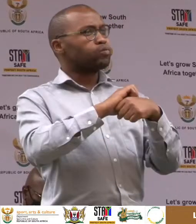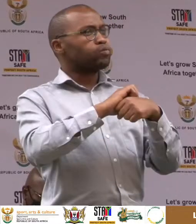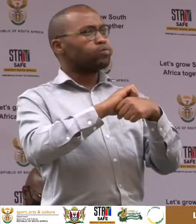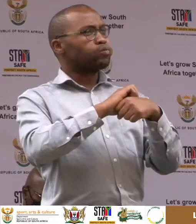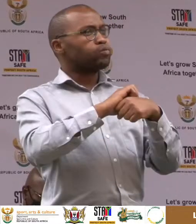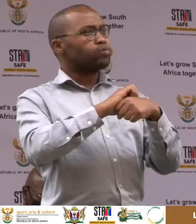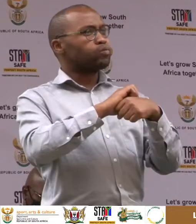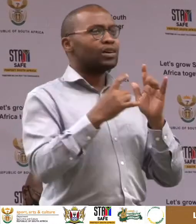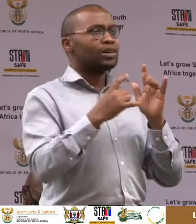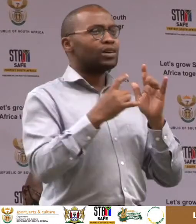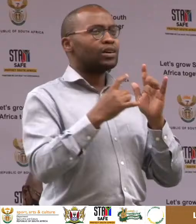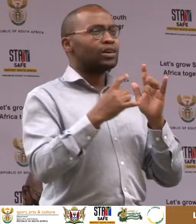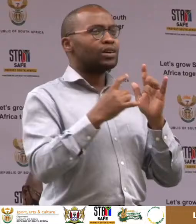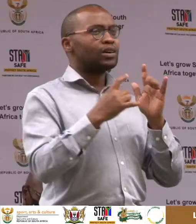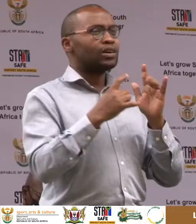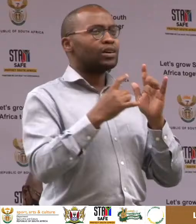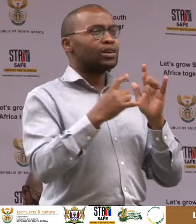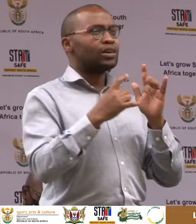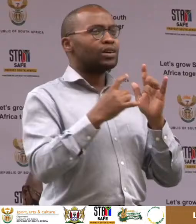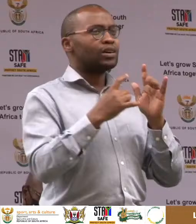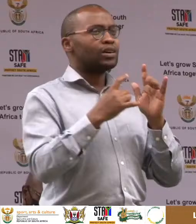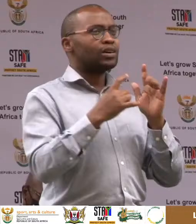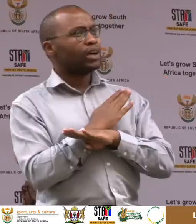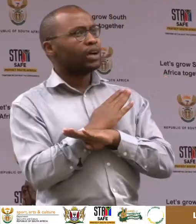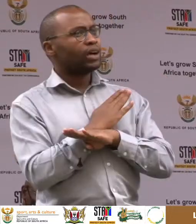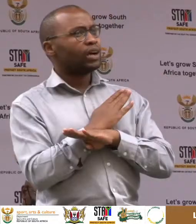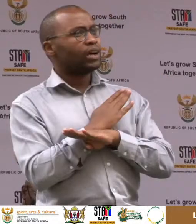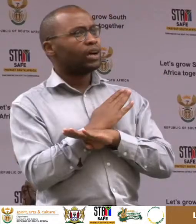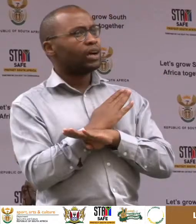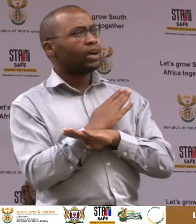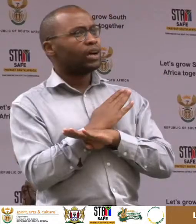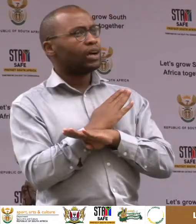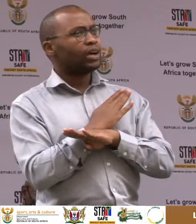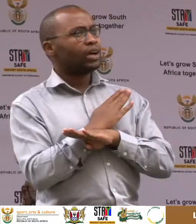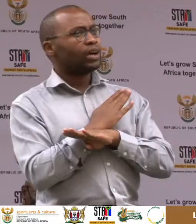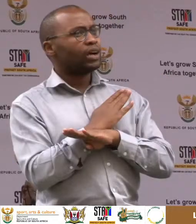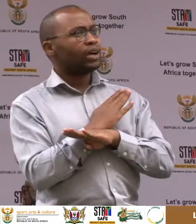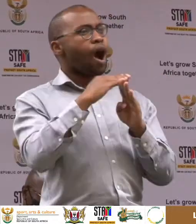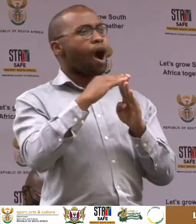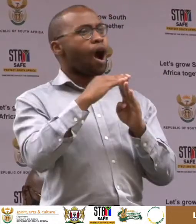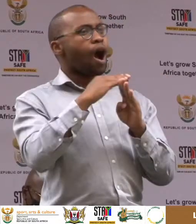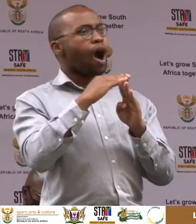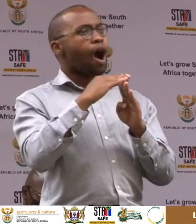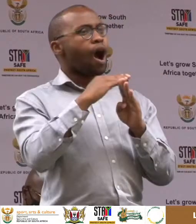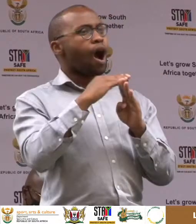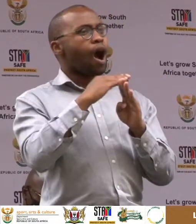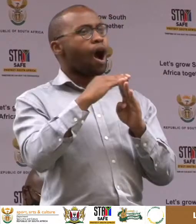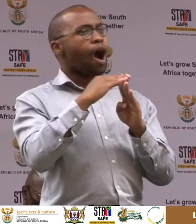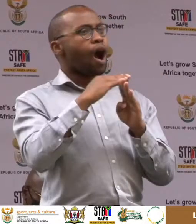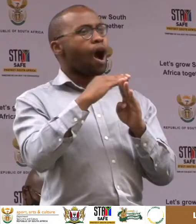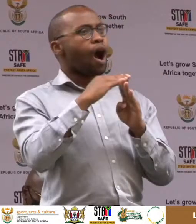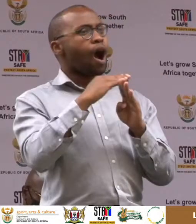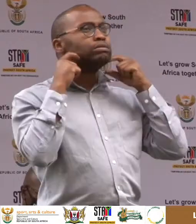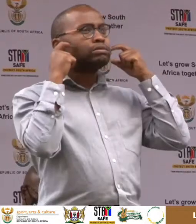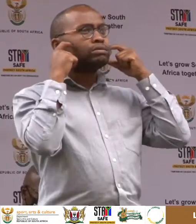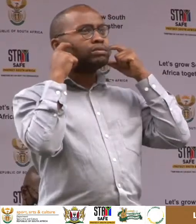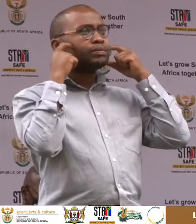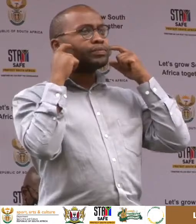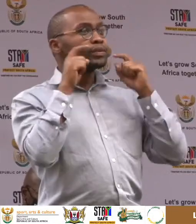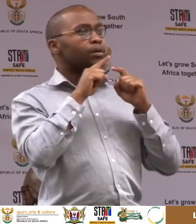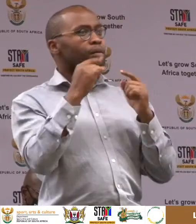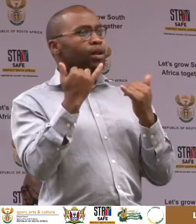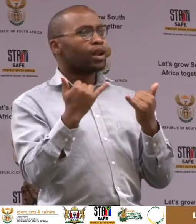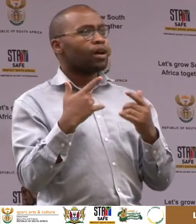masks. Some lower it and leave it hanging below their chins. Ndiyavuya ke program director